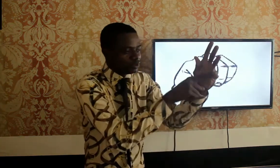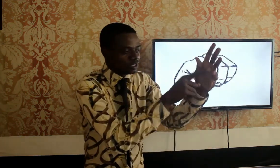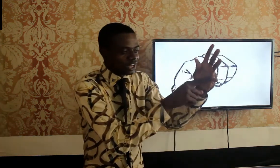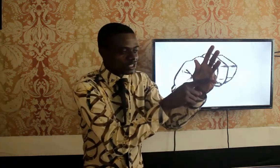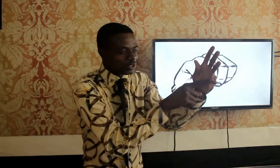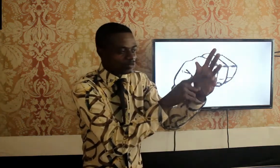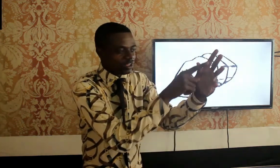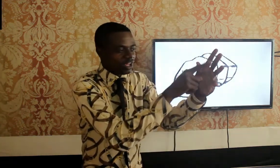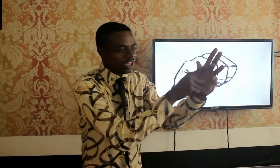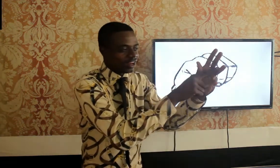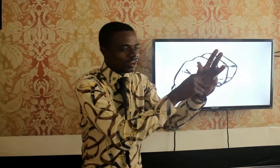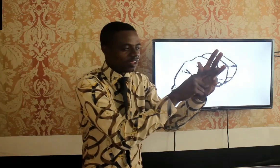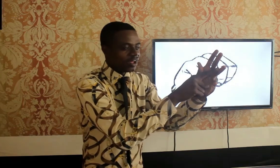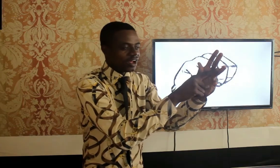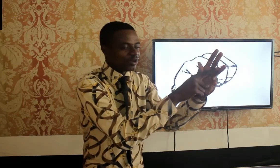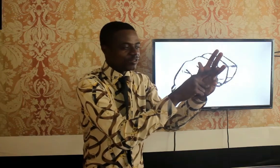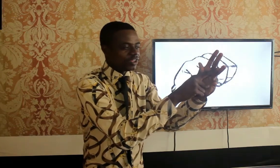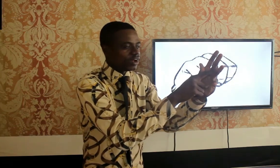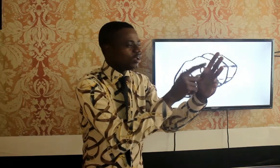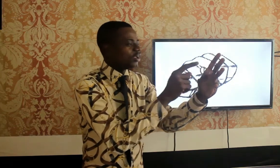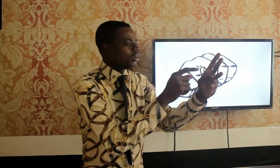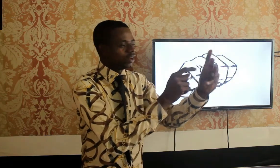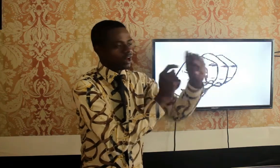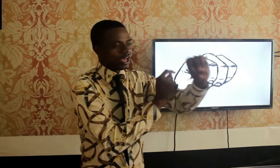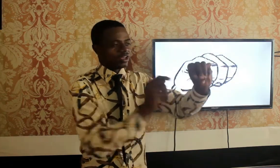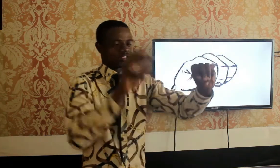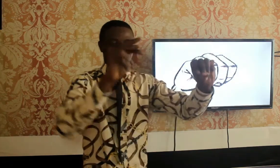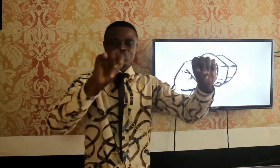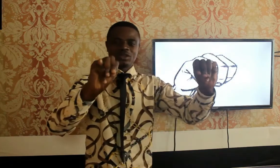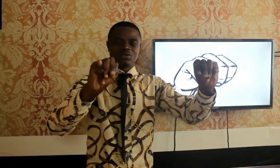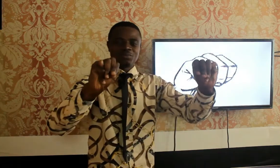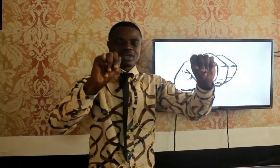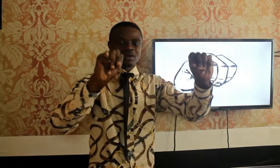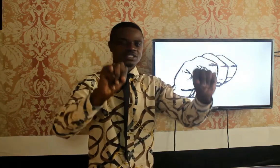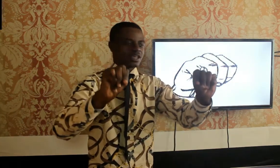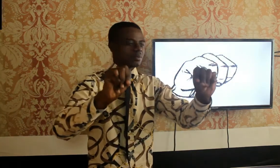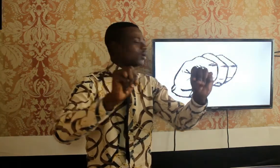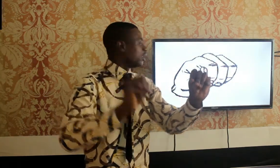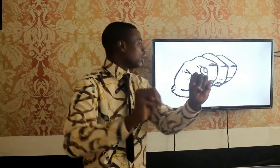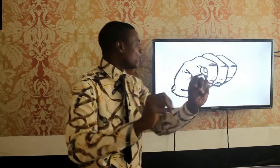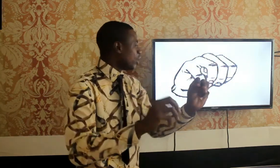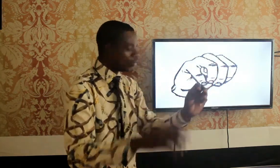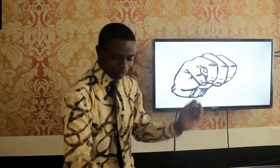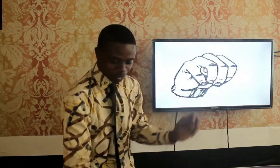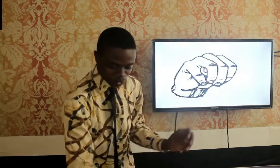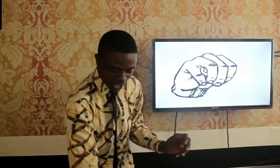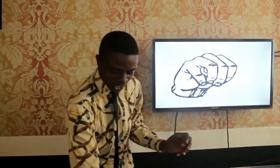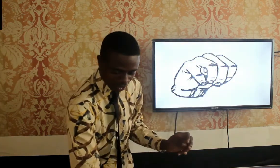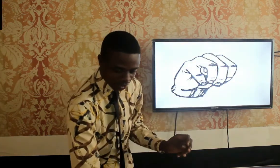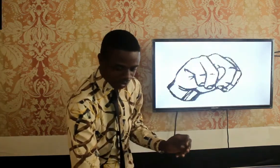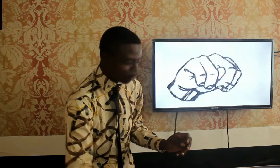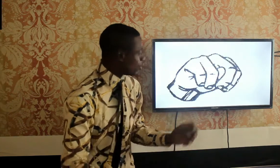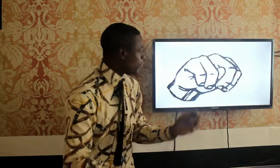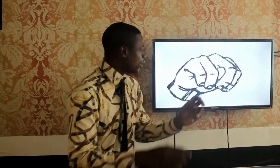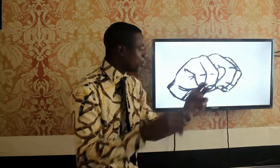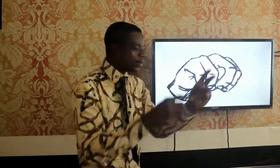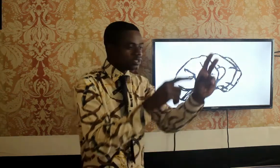between the little finger and then the other finger. Like this, we becomes M. Now we are moving on to N, whereby you place